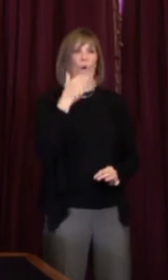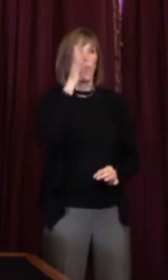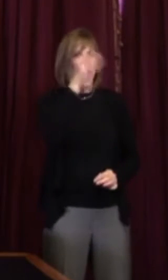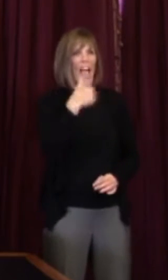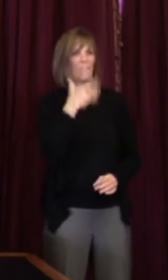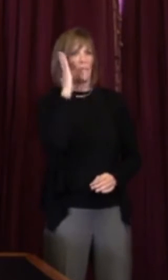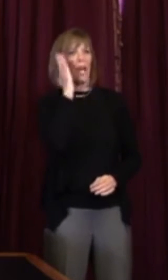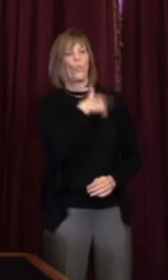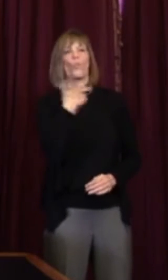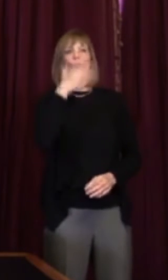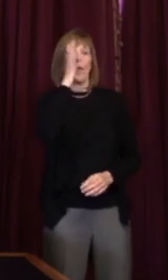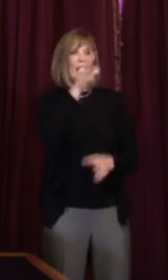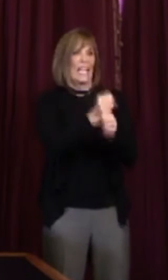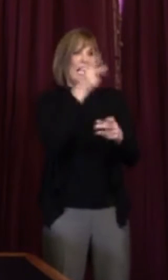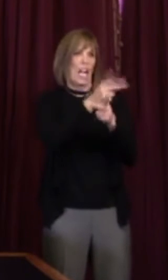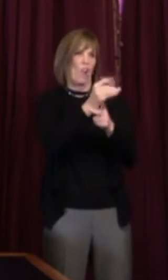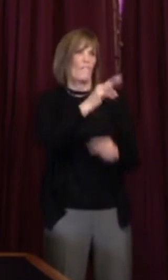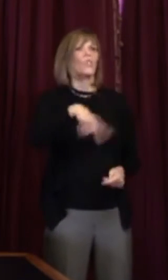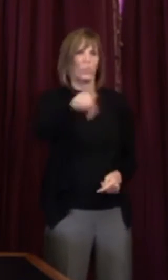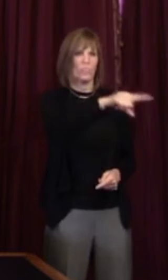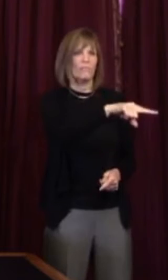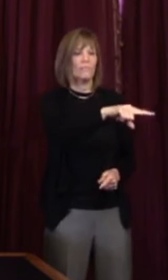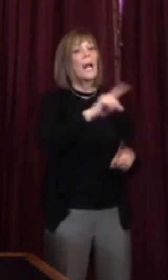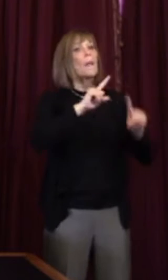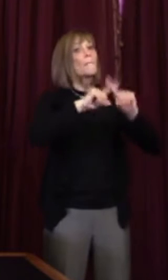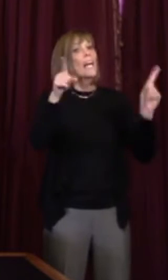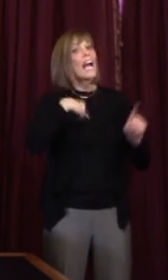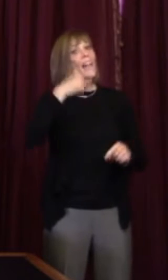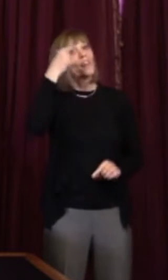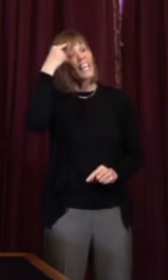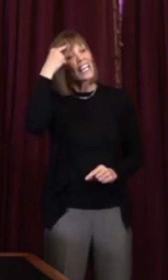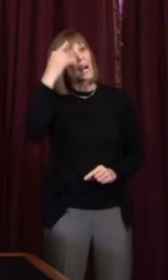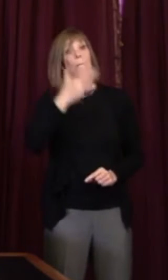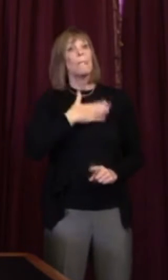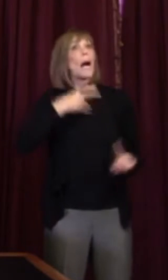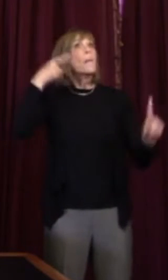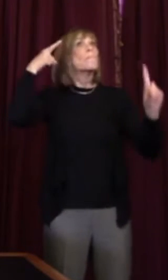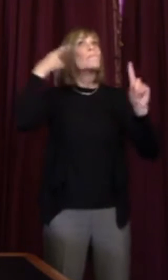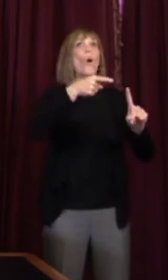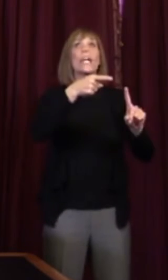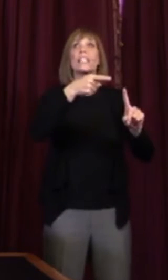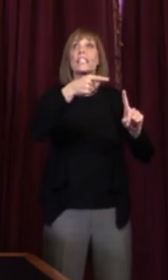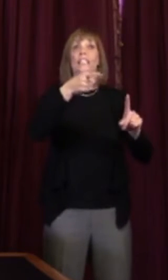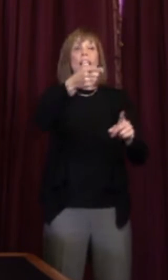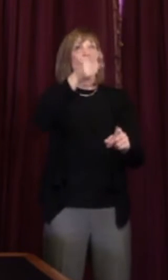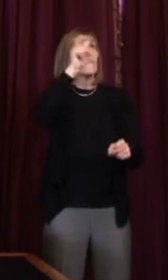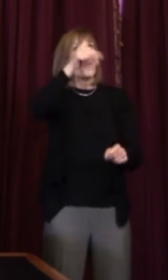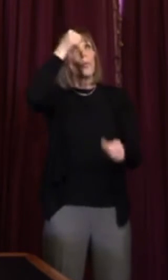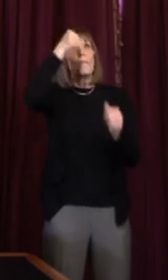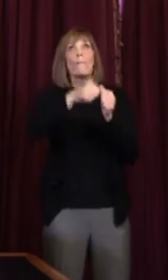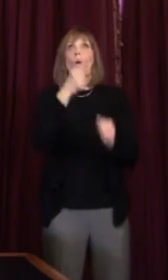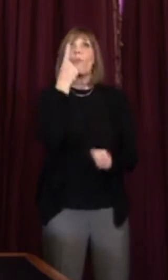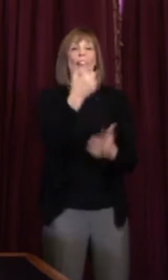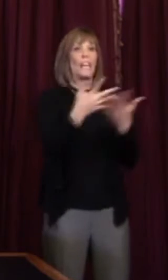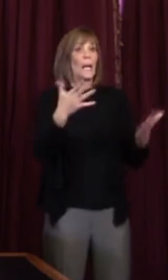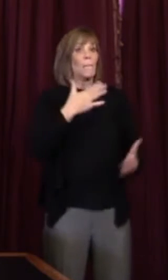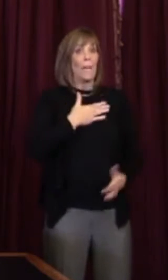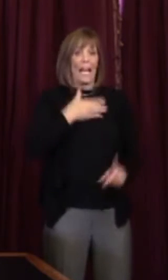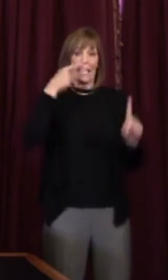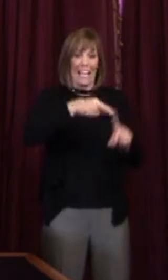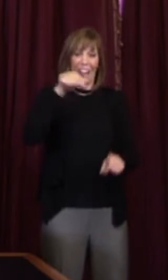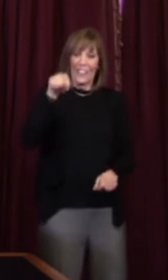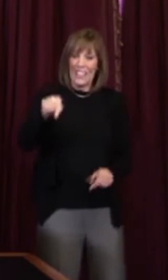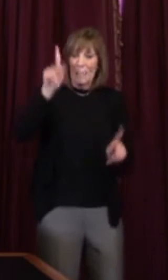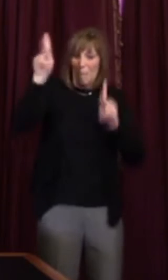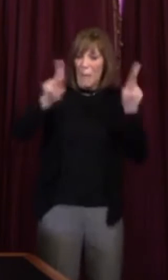going to take care of you. But I think my take-home message, if you remember nothing else, my people, these